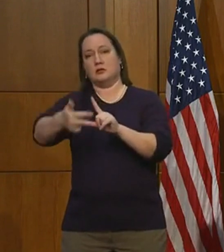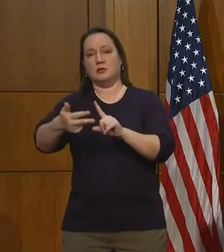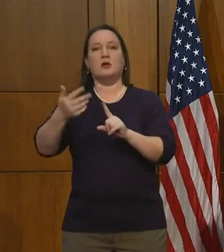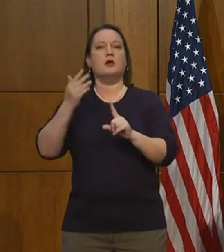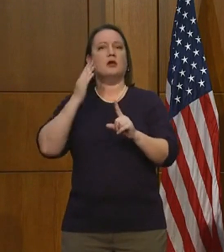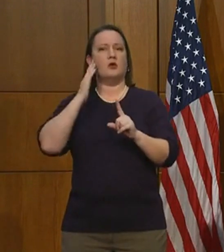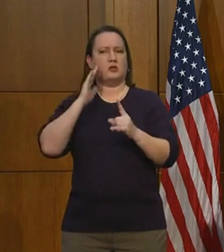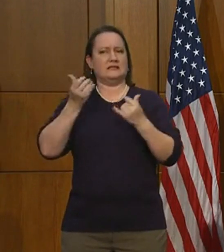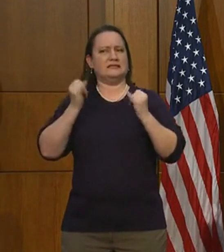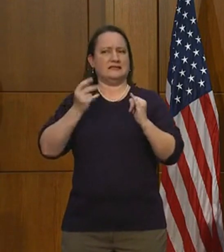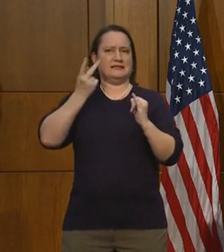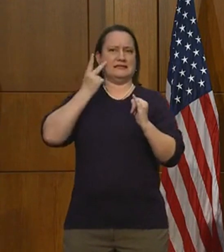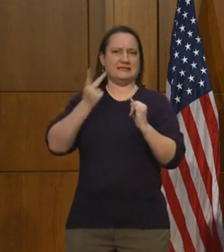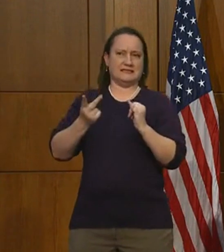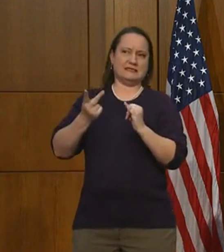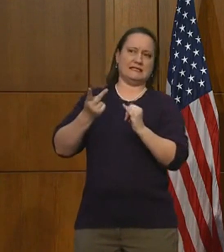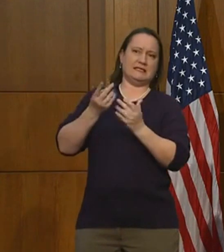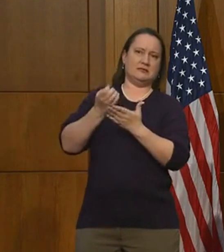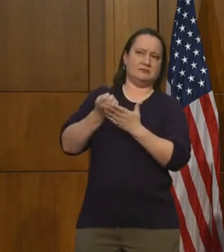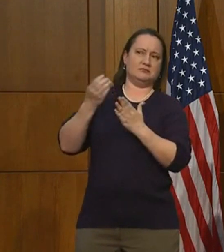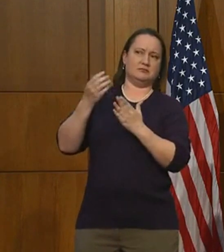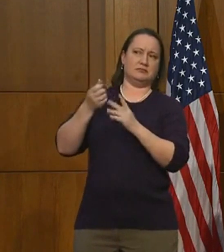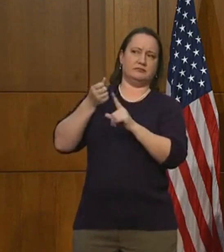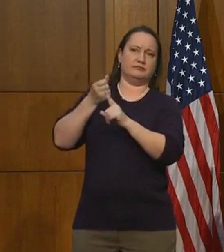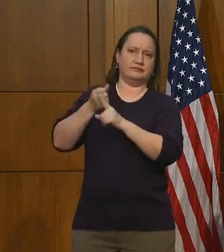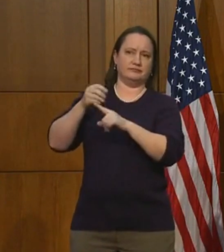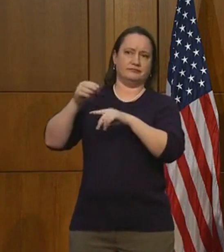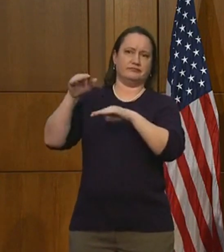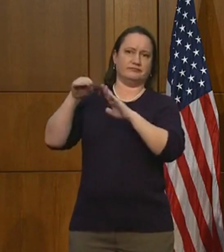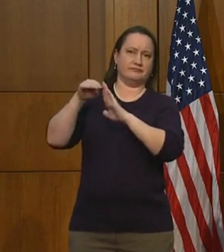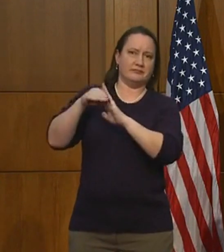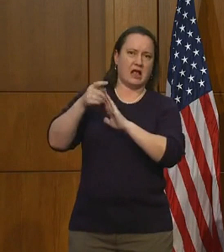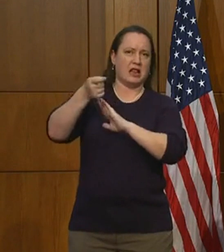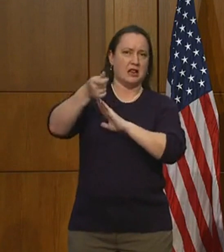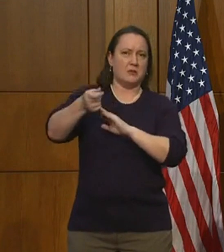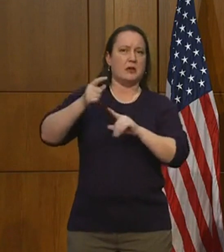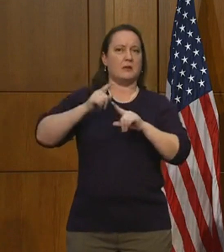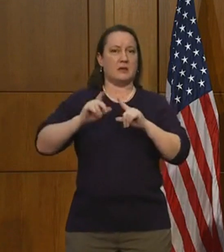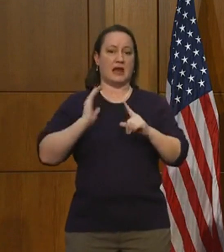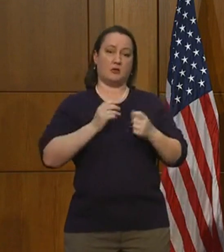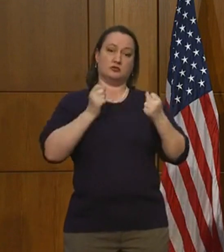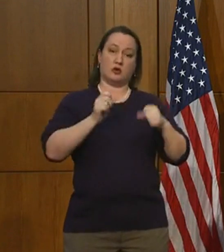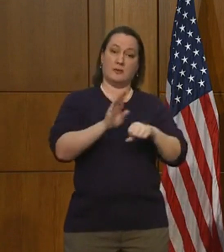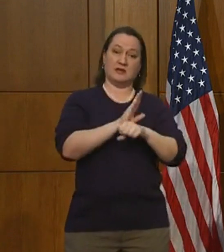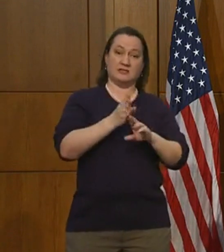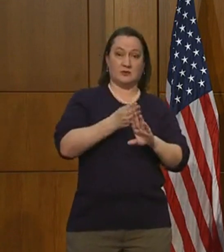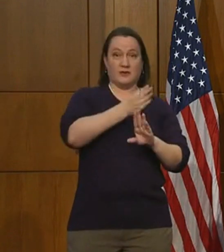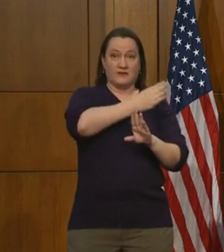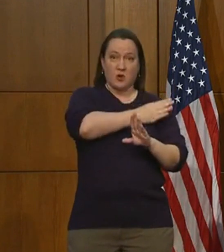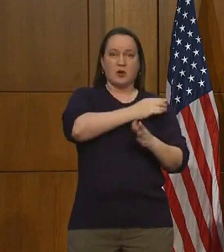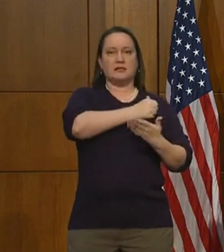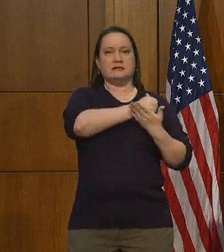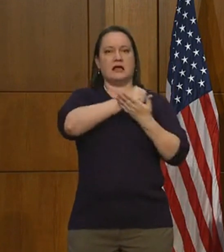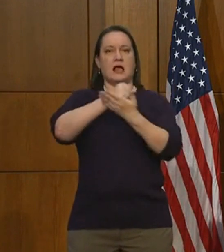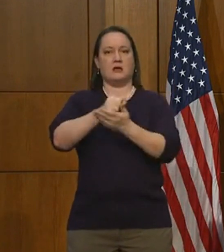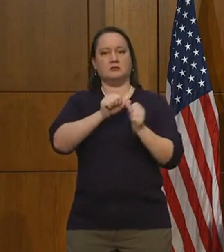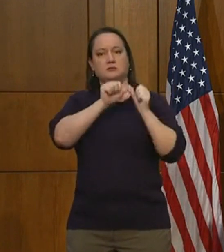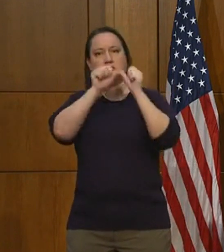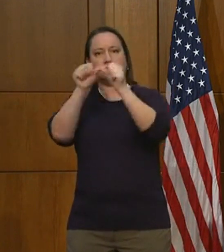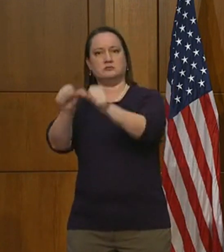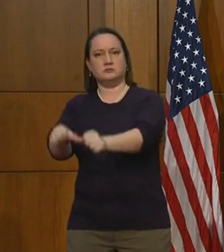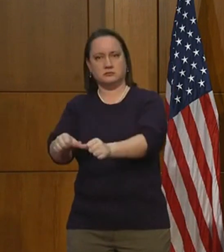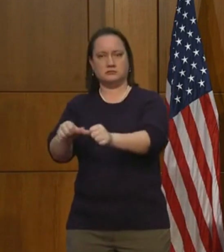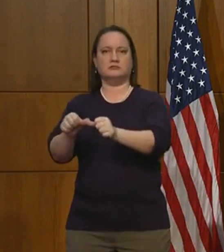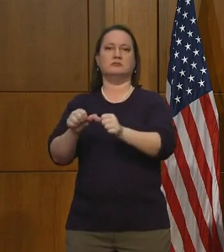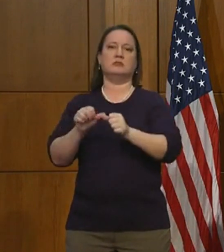But again, our strong basis going into has helped mitigate this. Now, where the loss came from for the month was for the Governor's